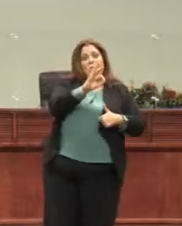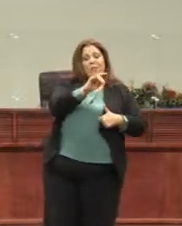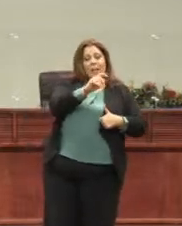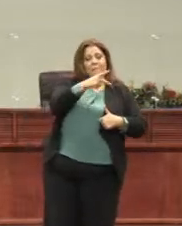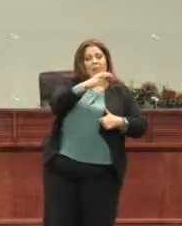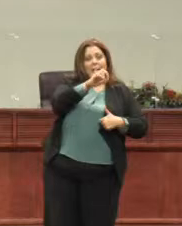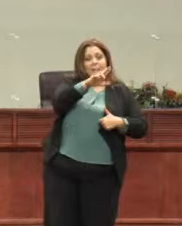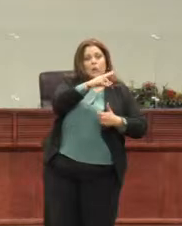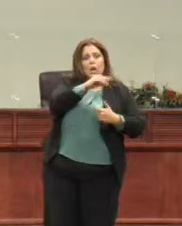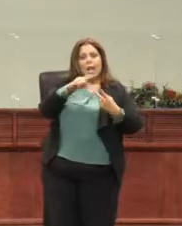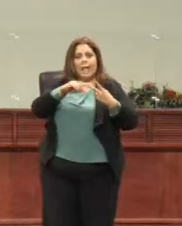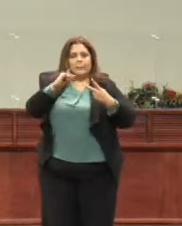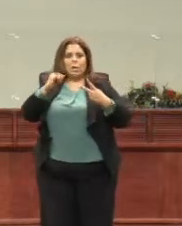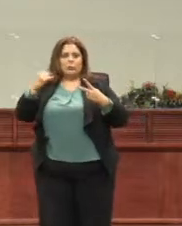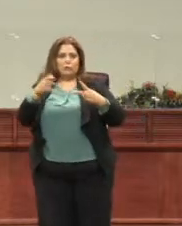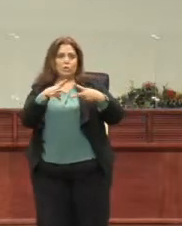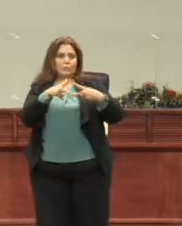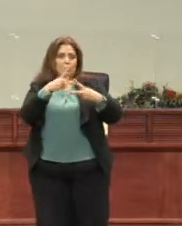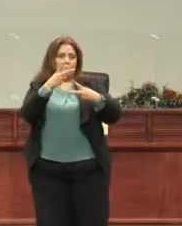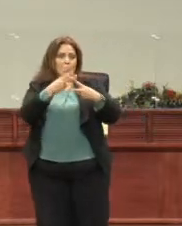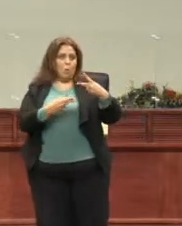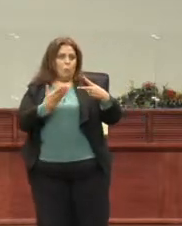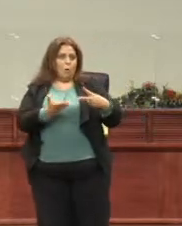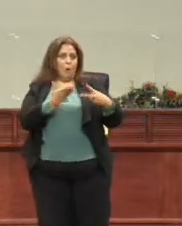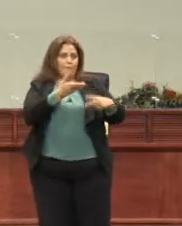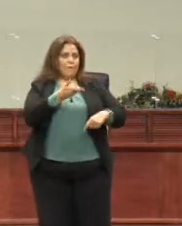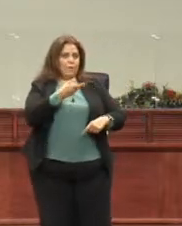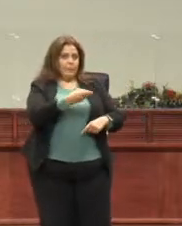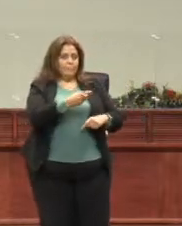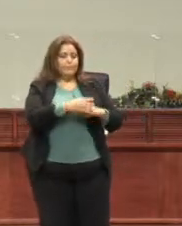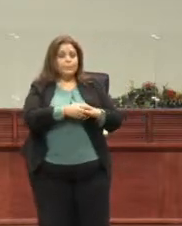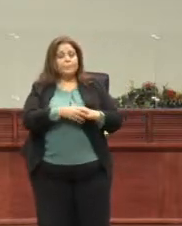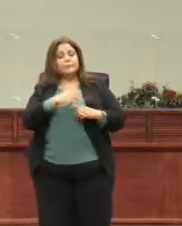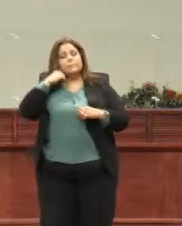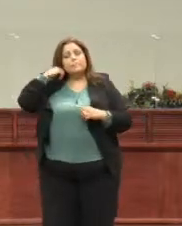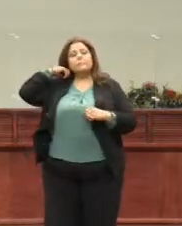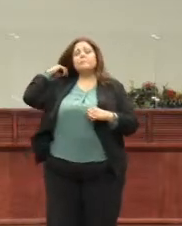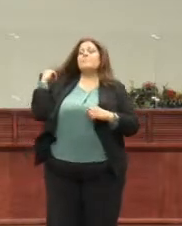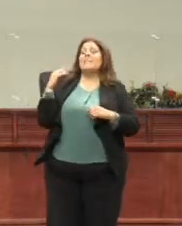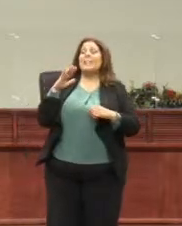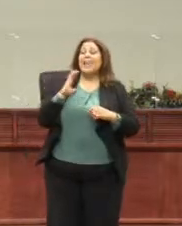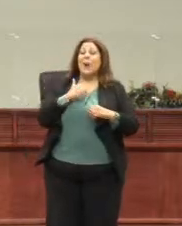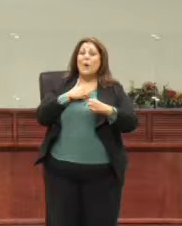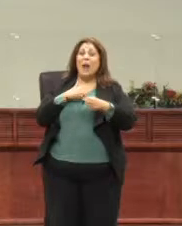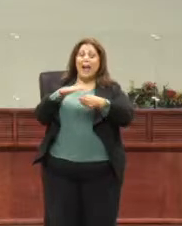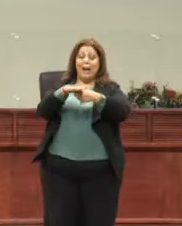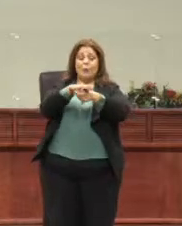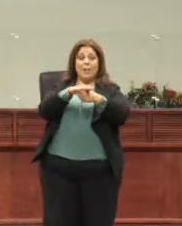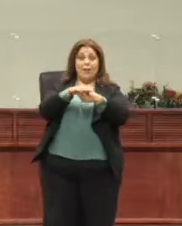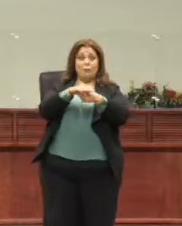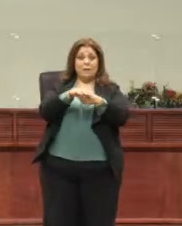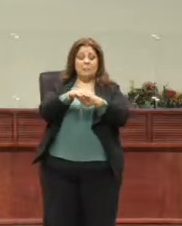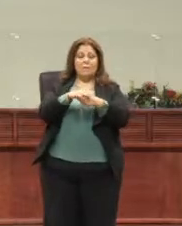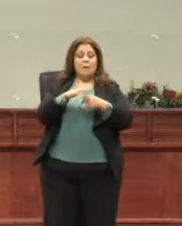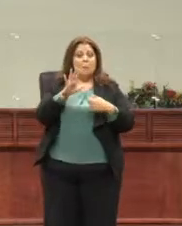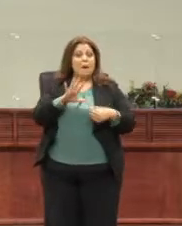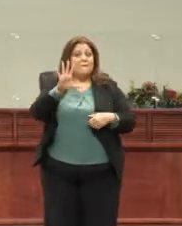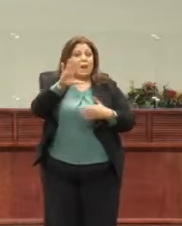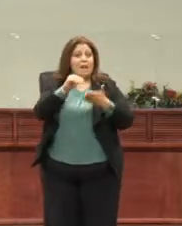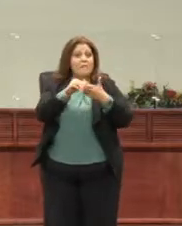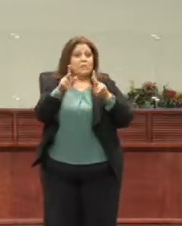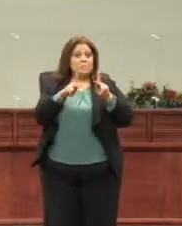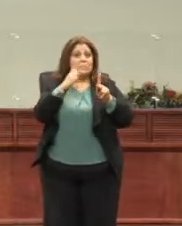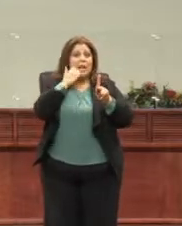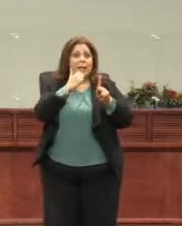Countywide, we are seeing nearly 5,000 people a day getting the vaccine. That's good news because